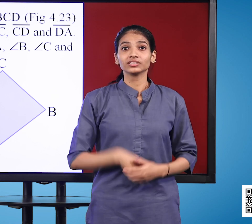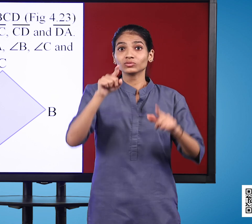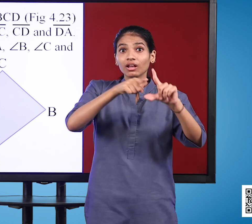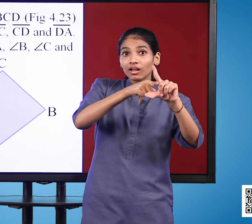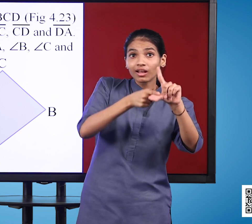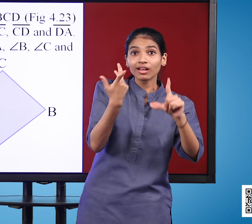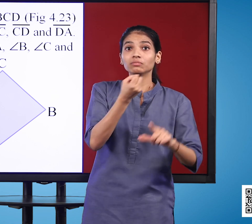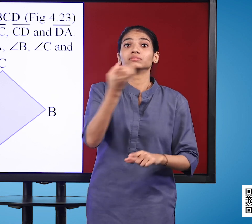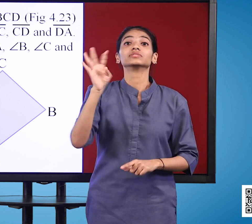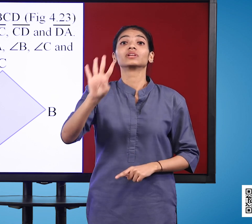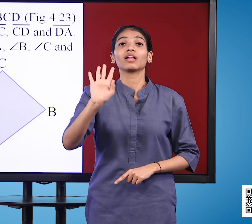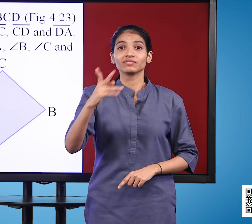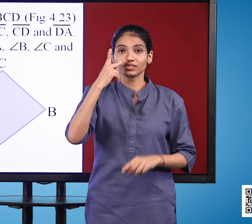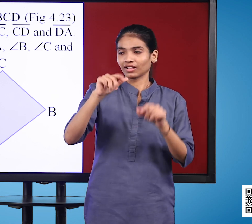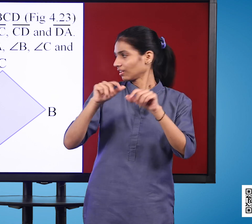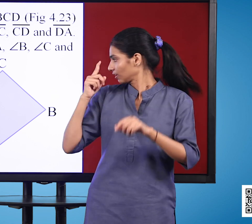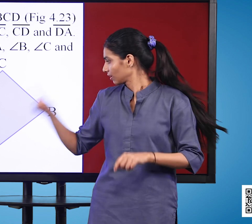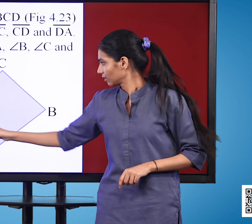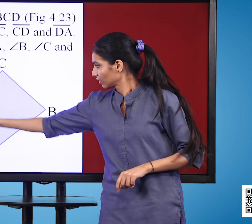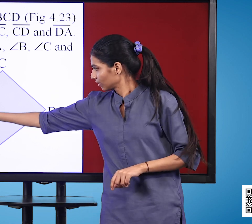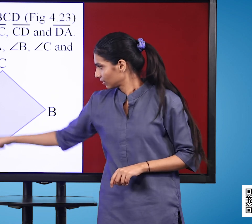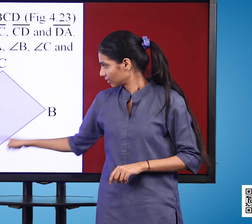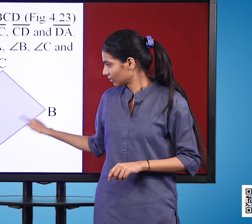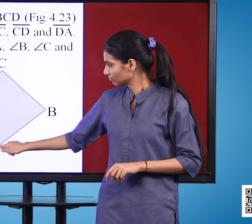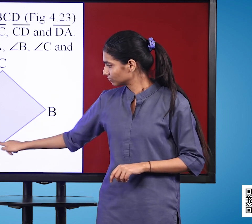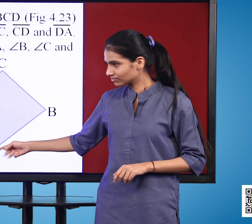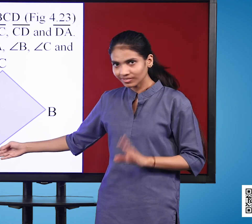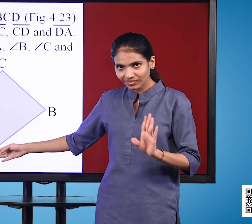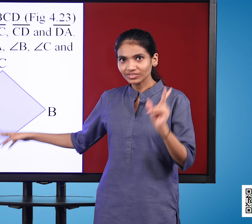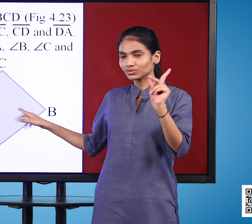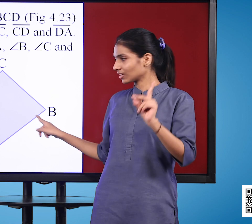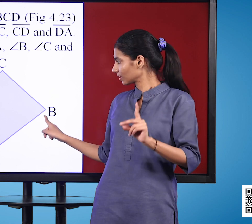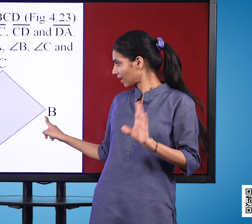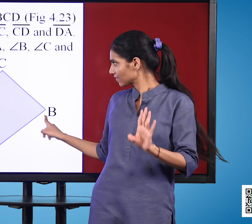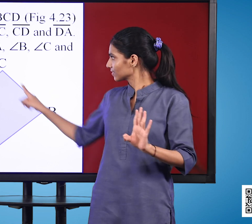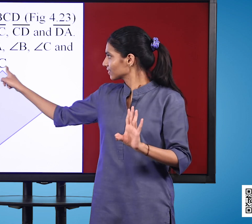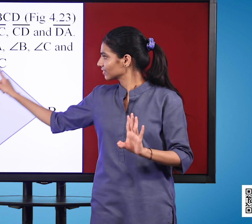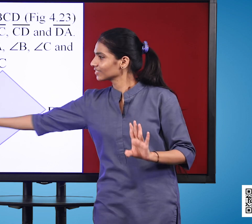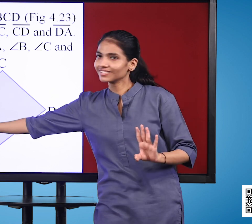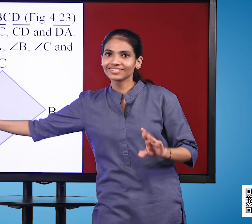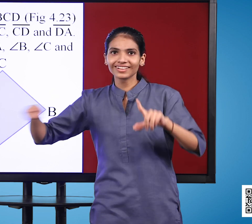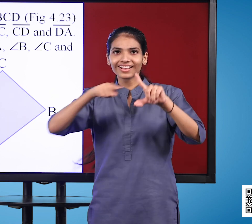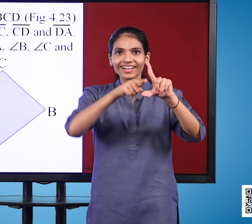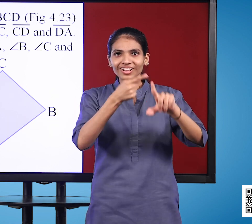It has 4 angles: angle A, angle B, angle C, and angle D.